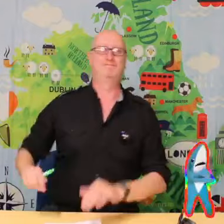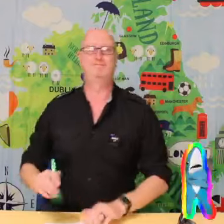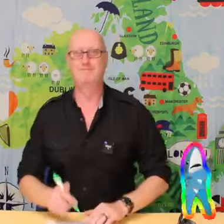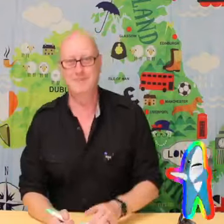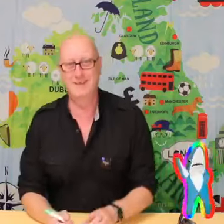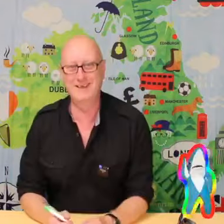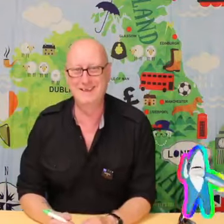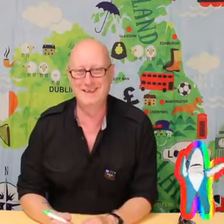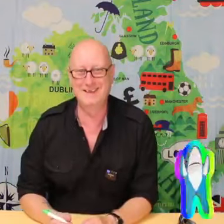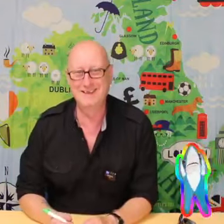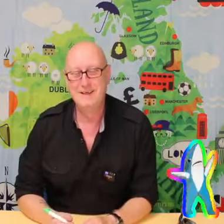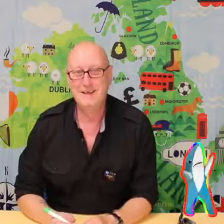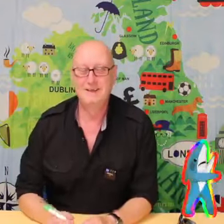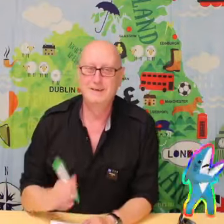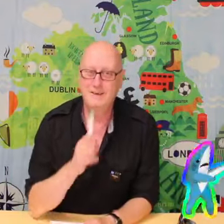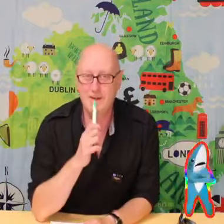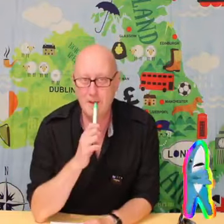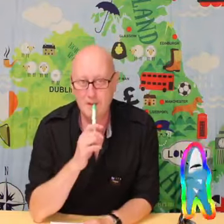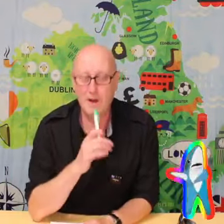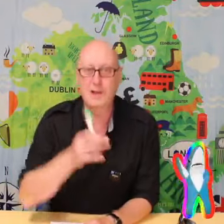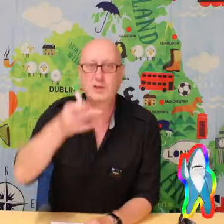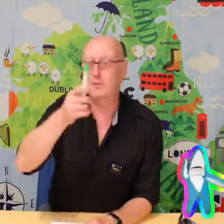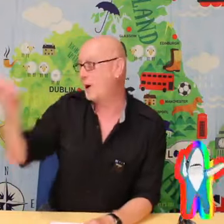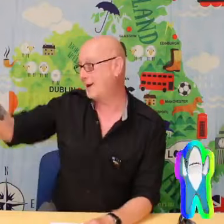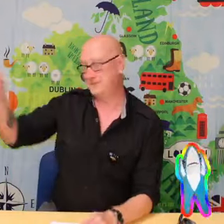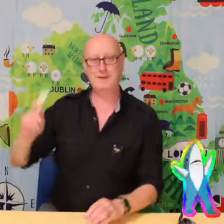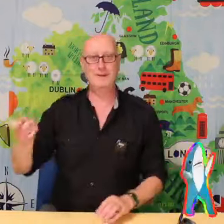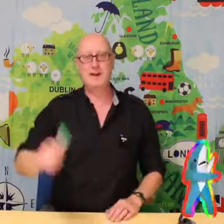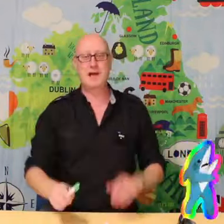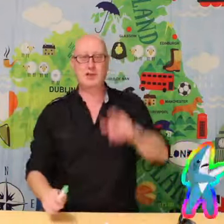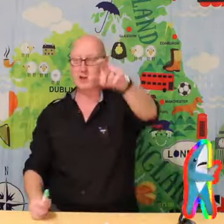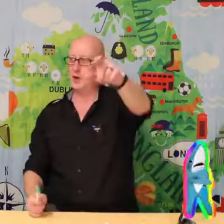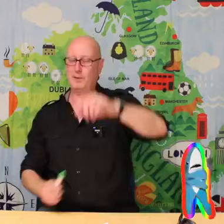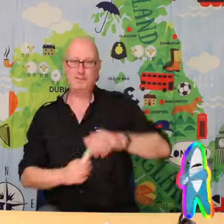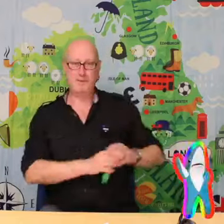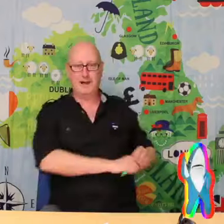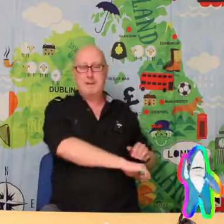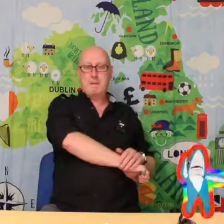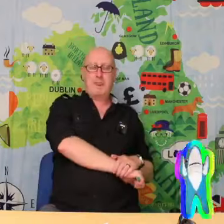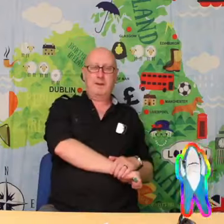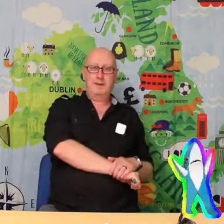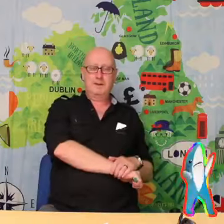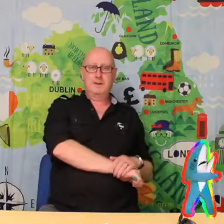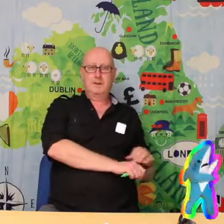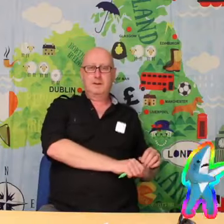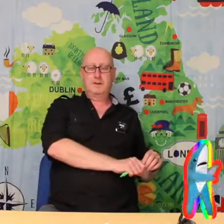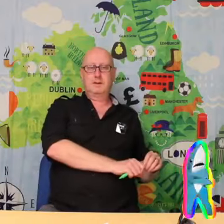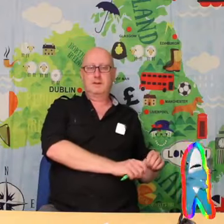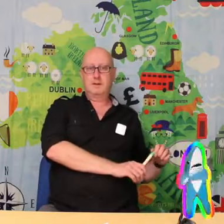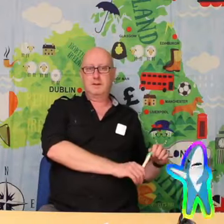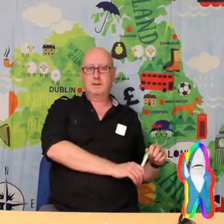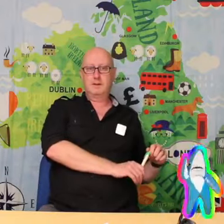I'm appreciating this. Mr. Tom Hall's saying hello. Hi, Tom. Oh, hi, Tom. I saw Tom. Hi. And first of all, how are you